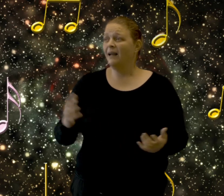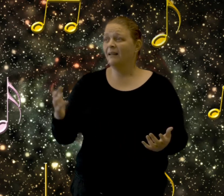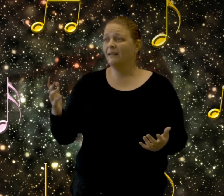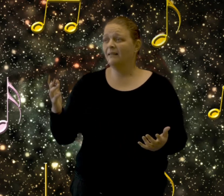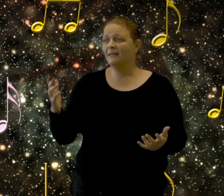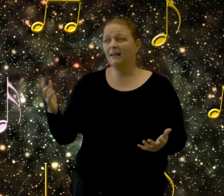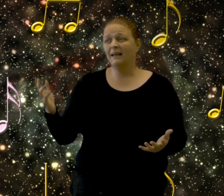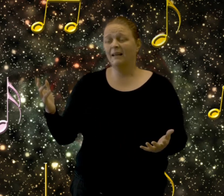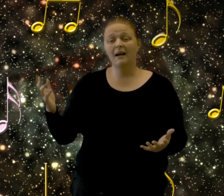I see